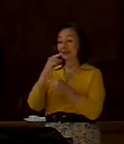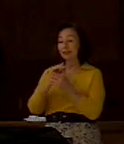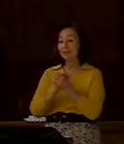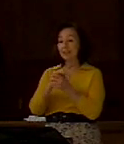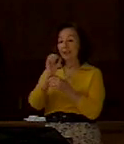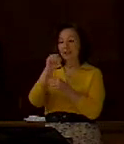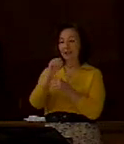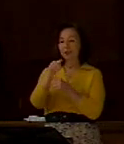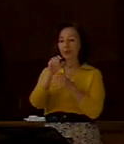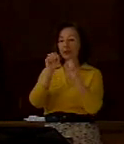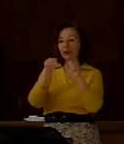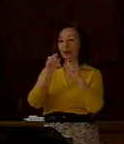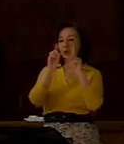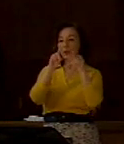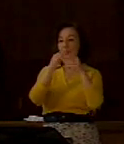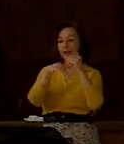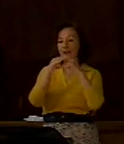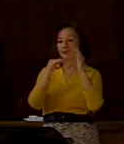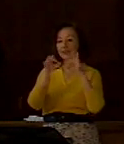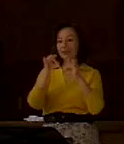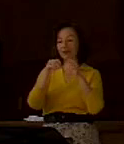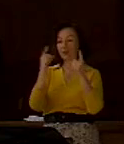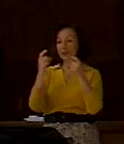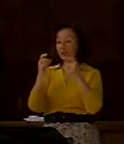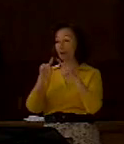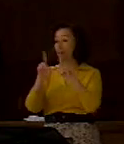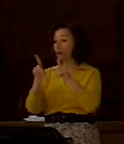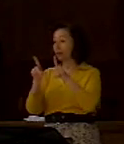yes, you can go to heaven if you sin, but